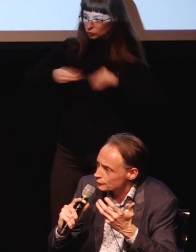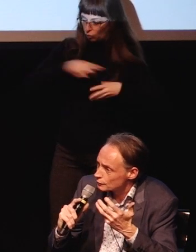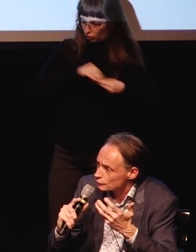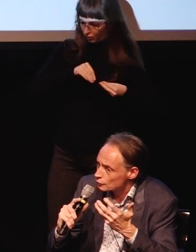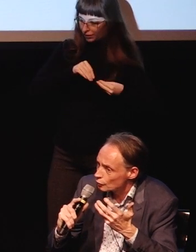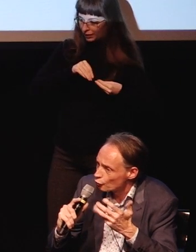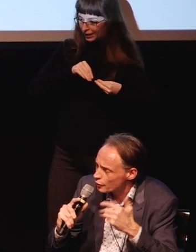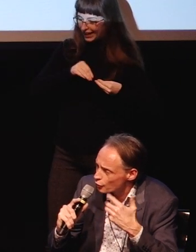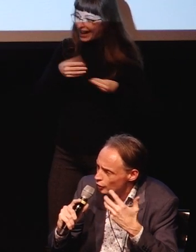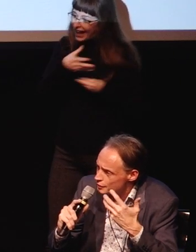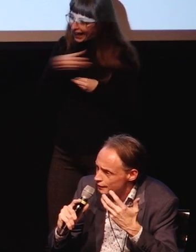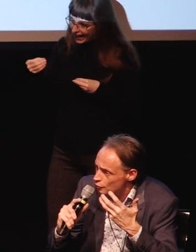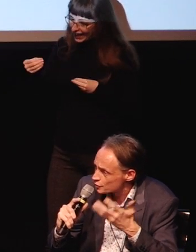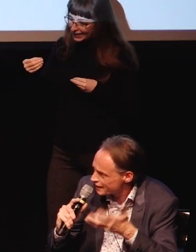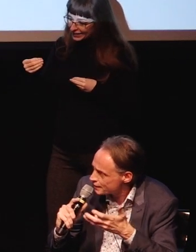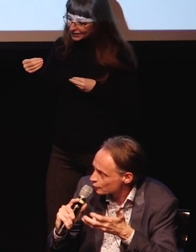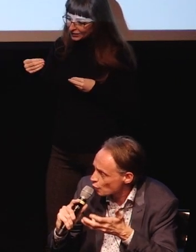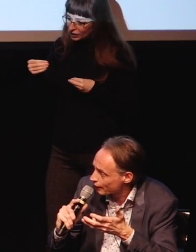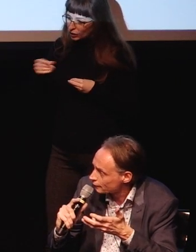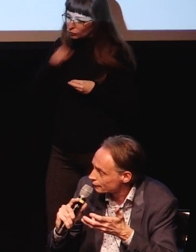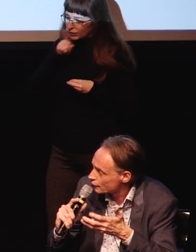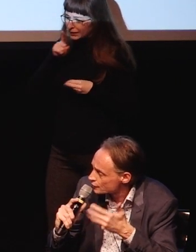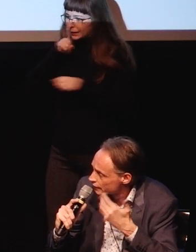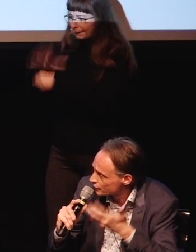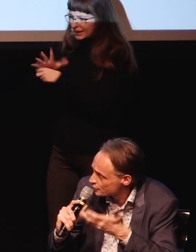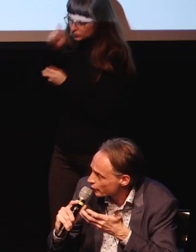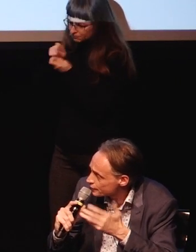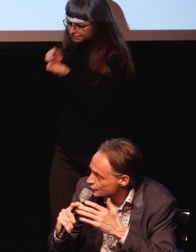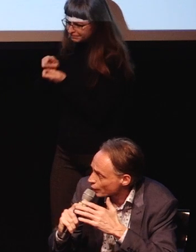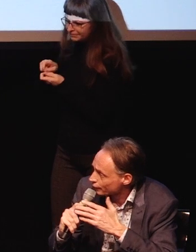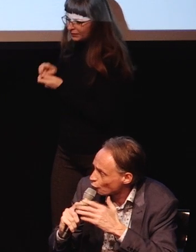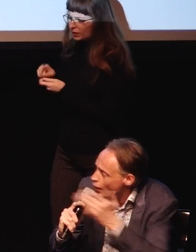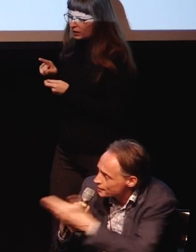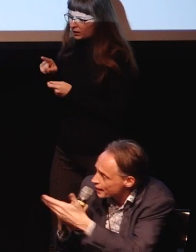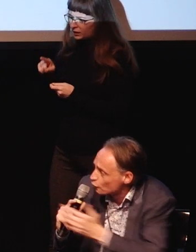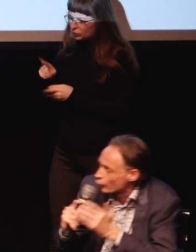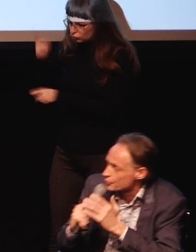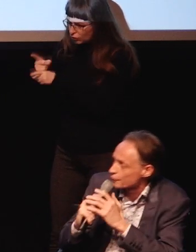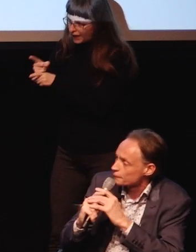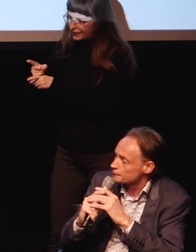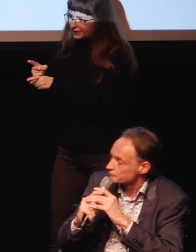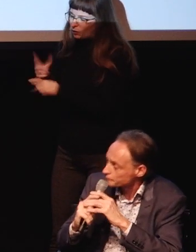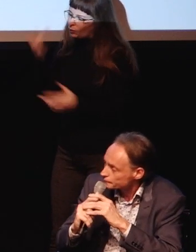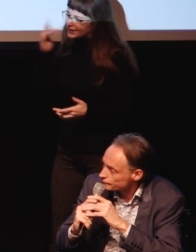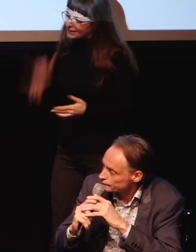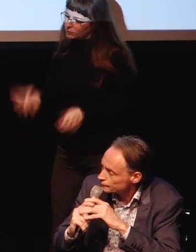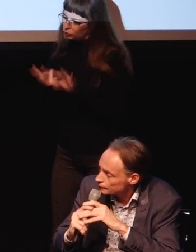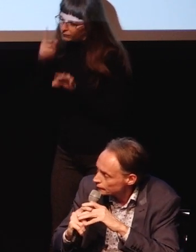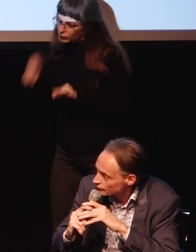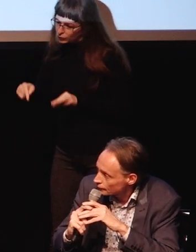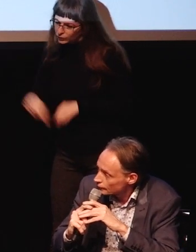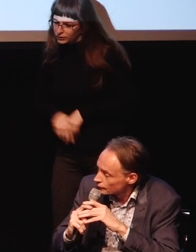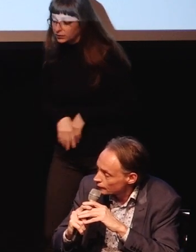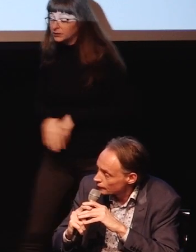and really work to get those details right, those lived experiences right? Why is that important to you?